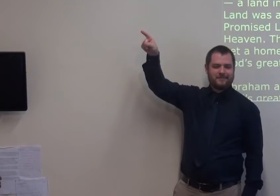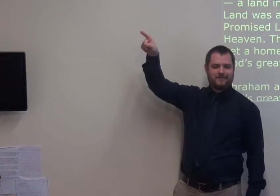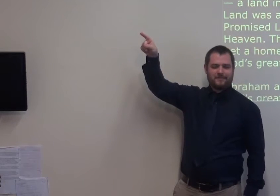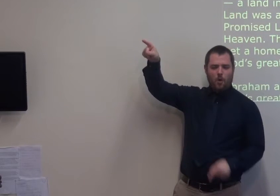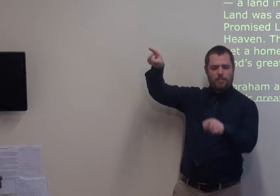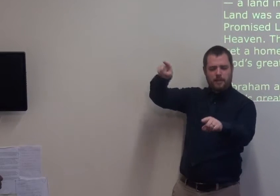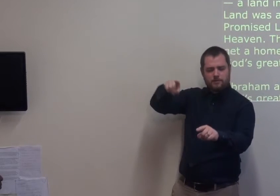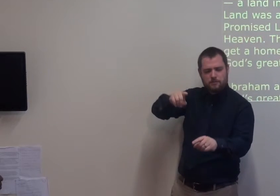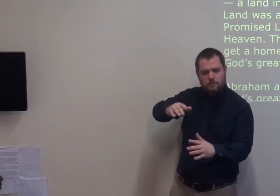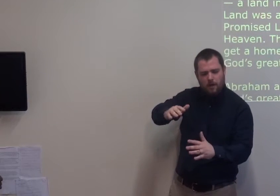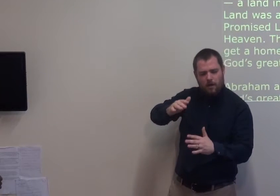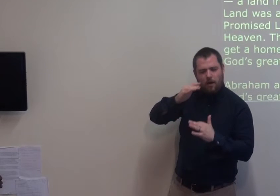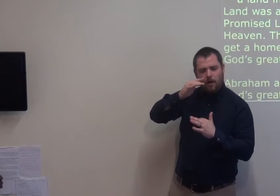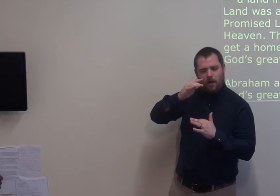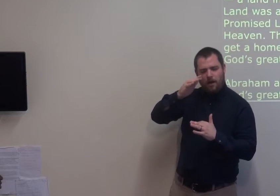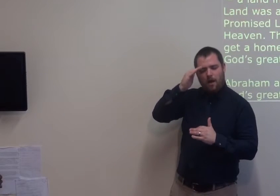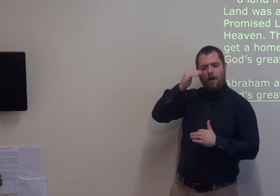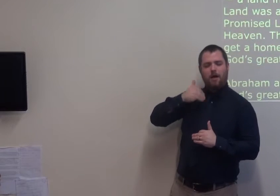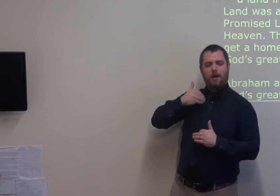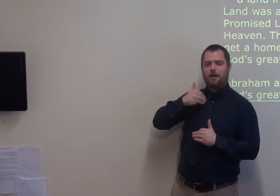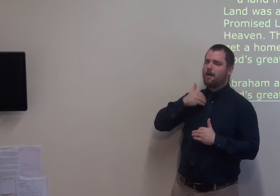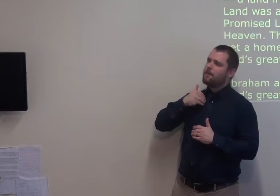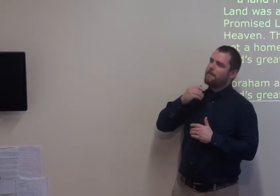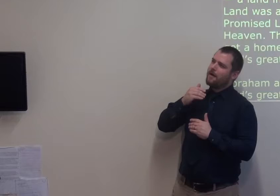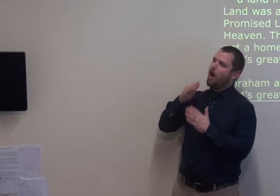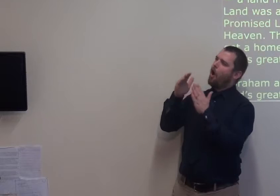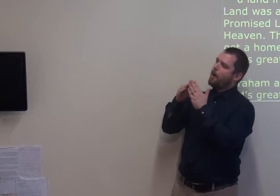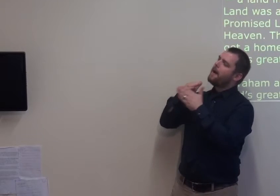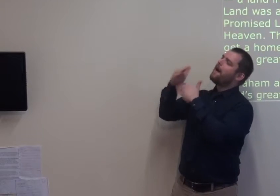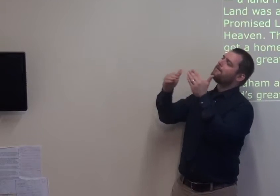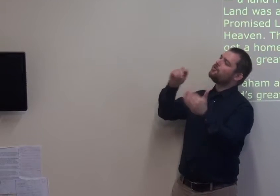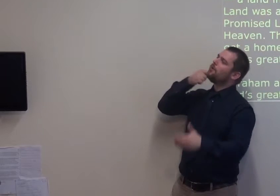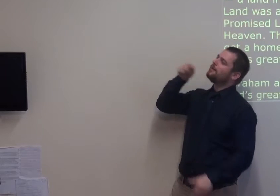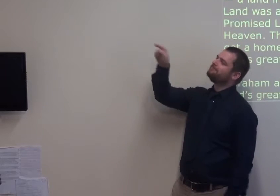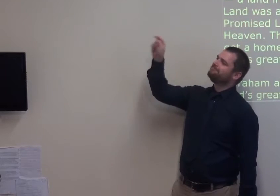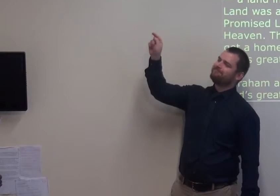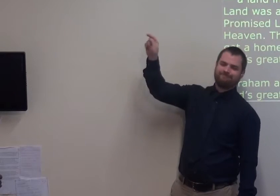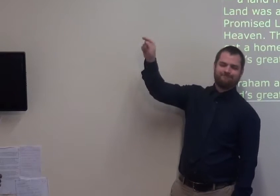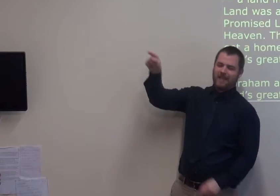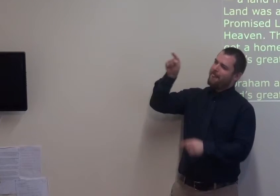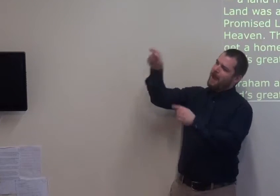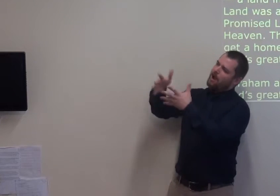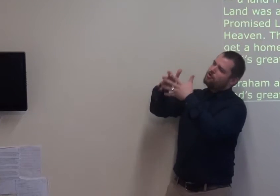They knew they would all get a home in heaven. This was God's great promise.